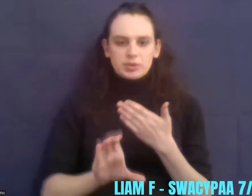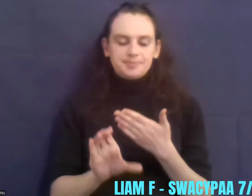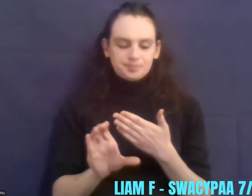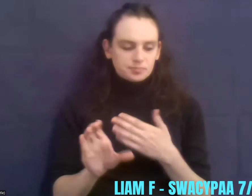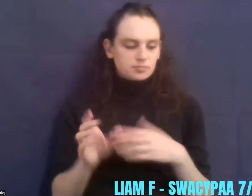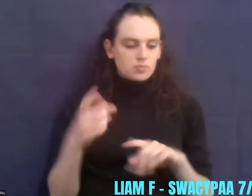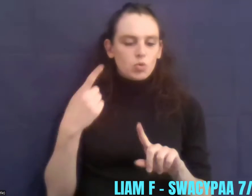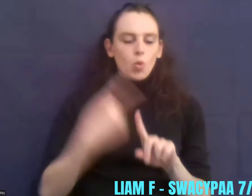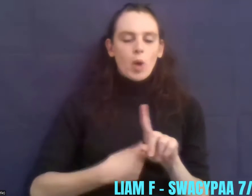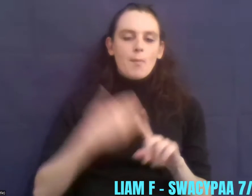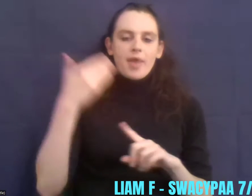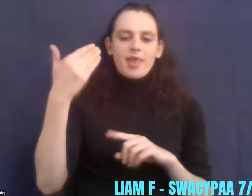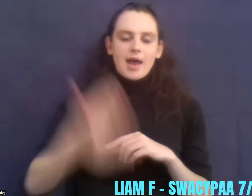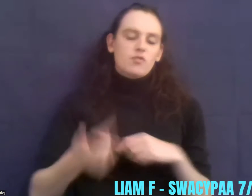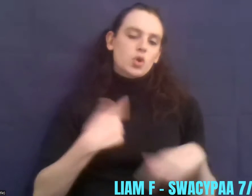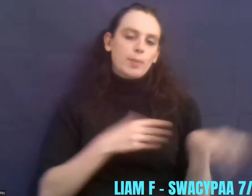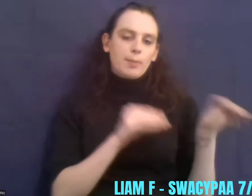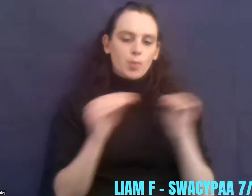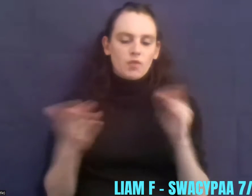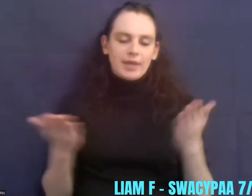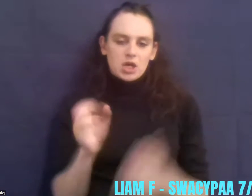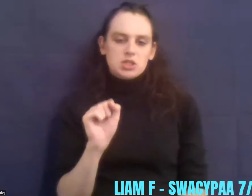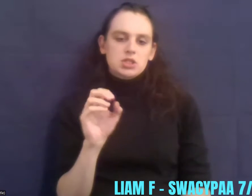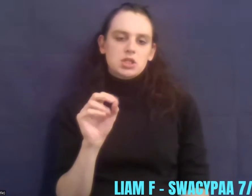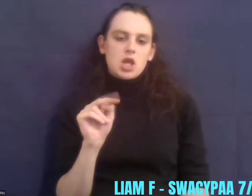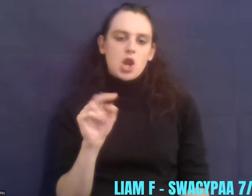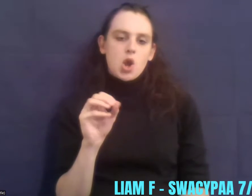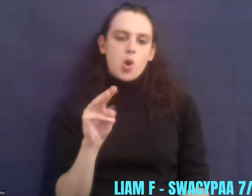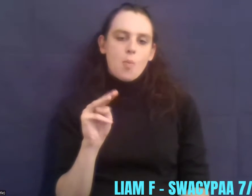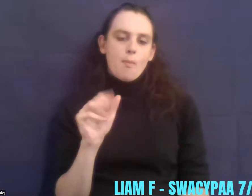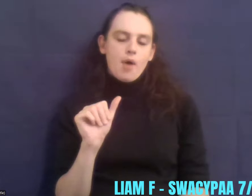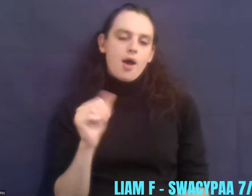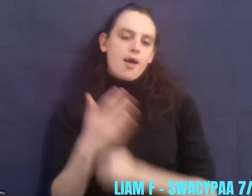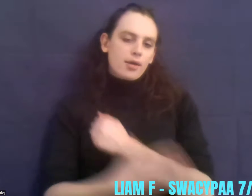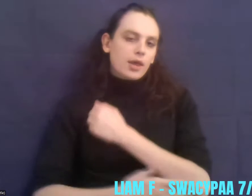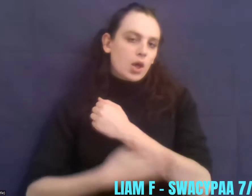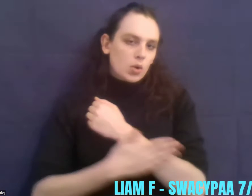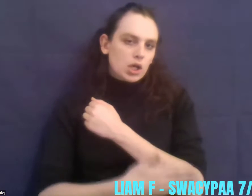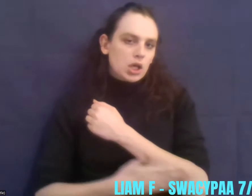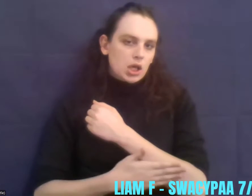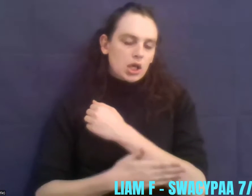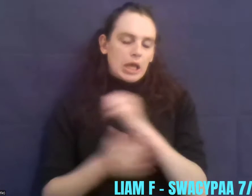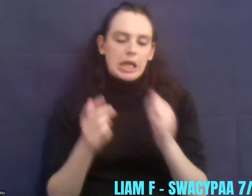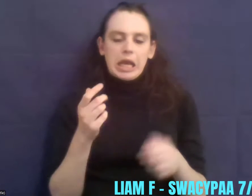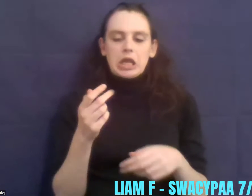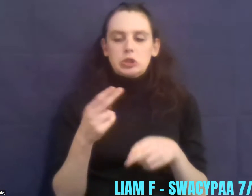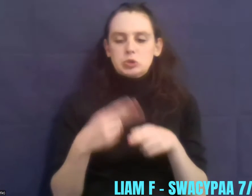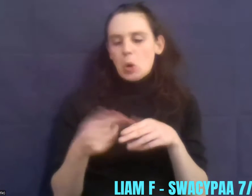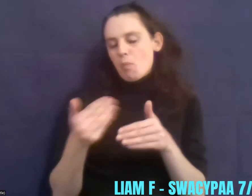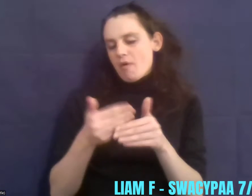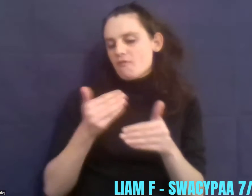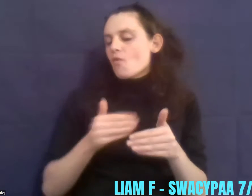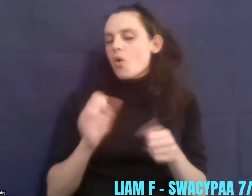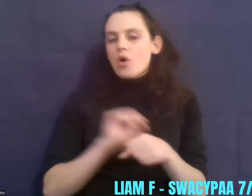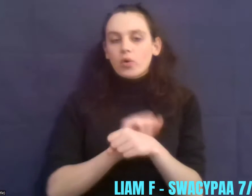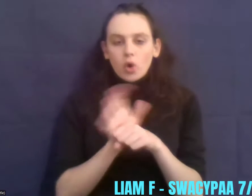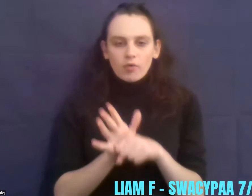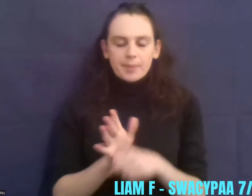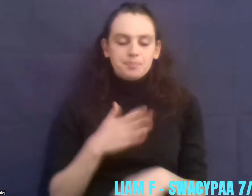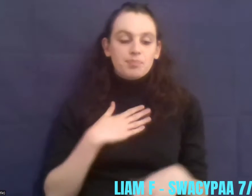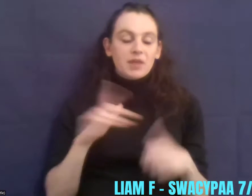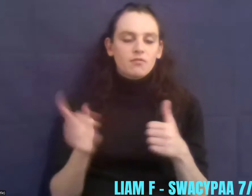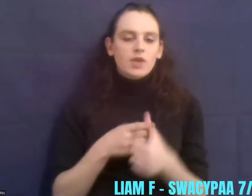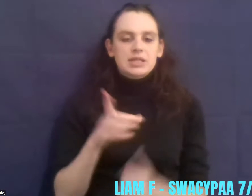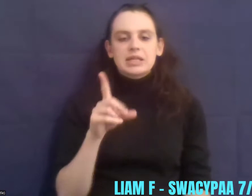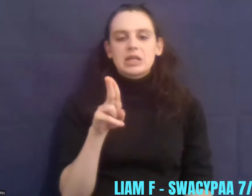Sonoma County, um, prior to, shortly prior to COVID. Got my first DUI. I was driving